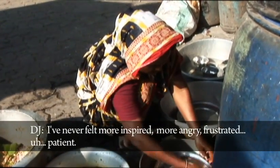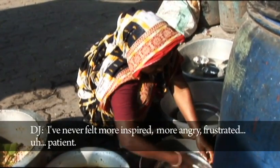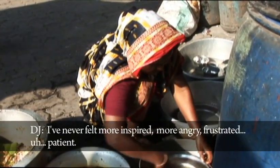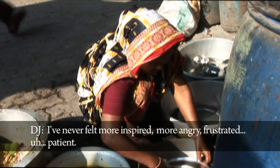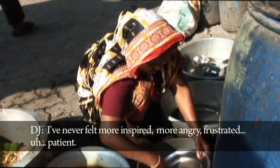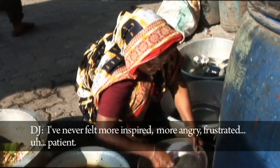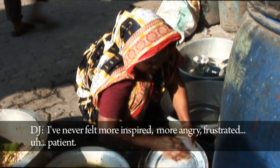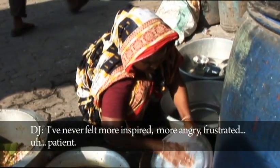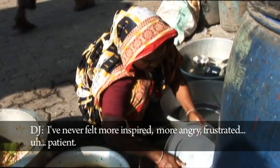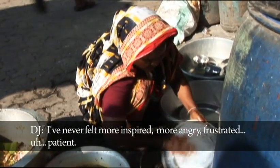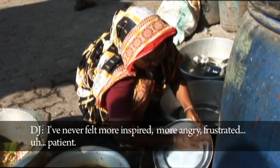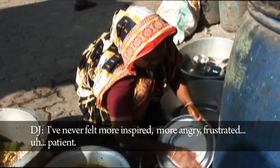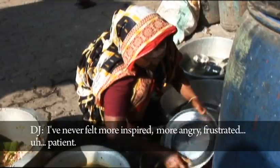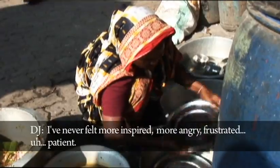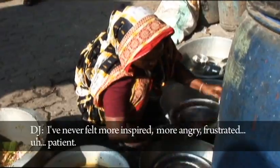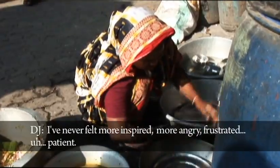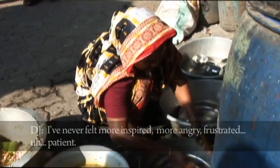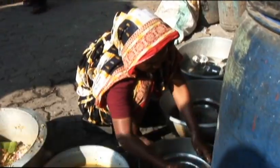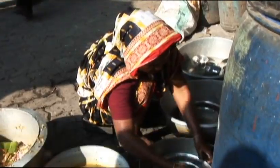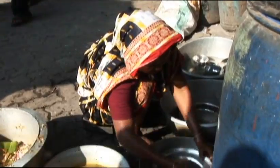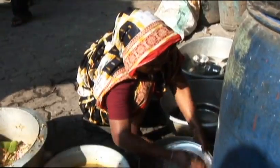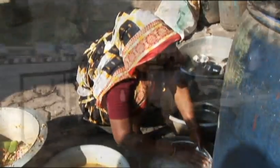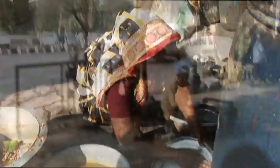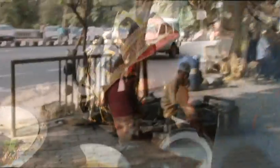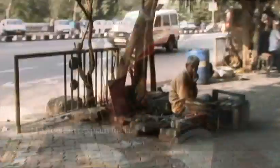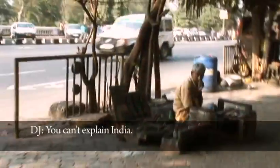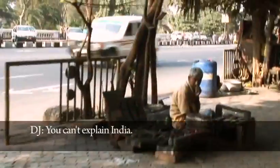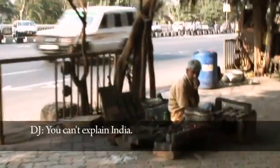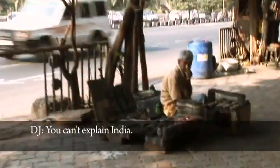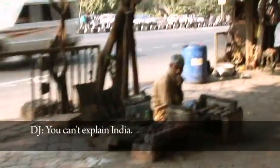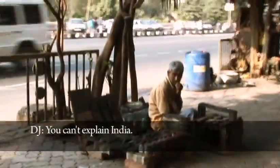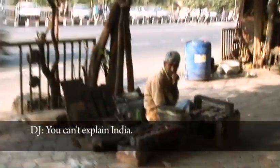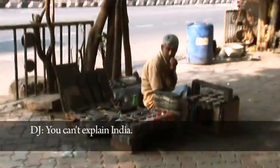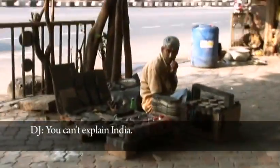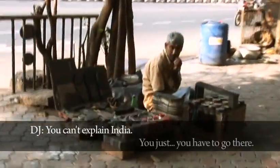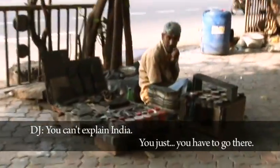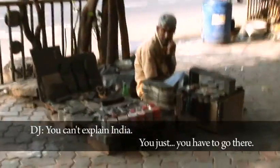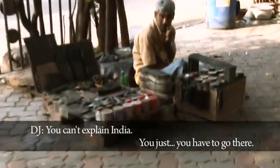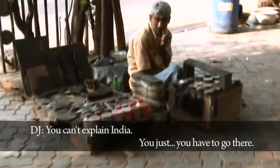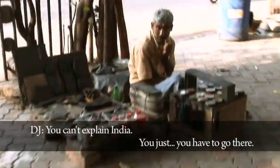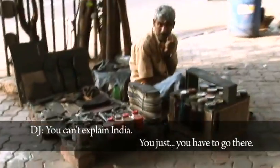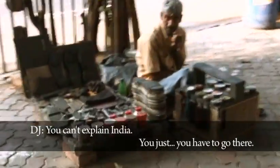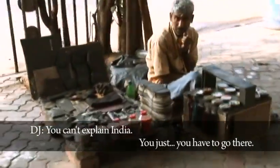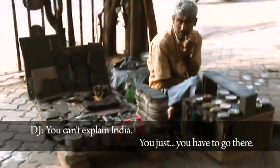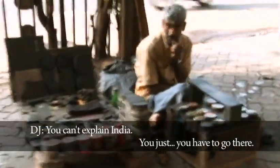frustrated, patient. You can't explain India, you have to go there.